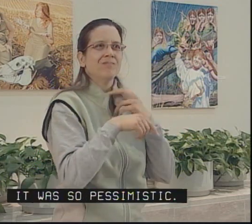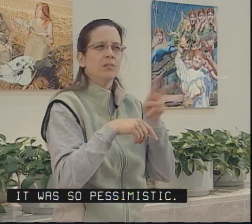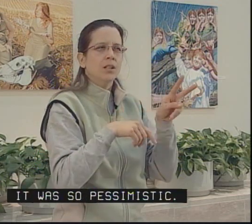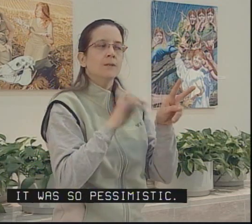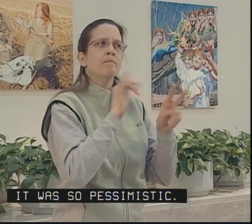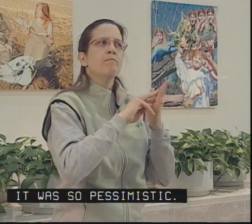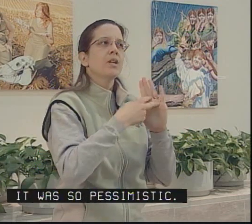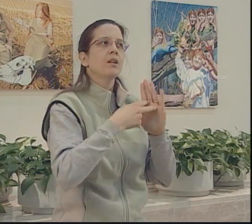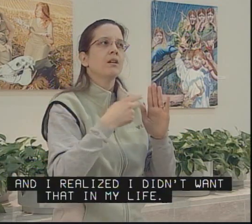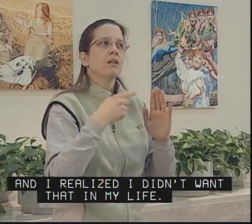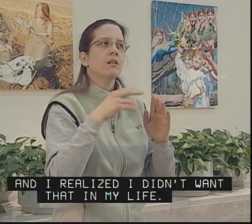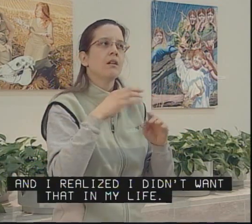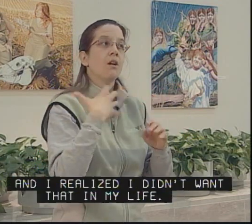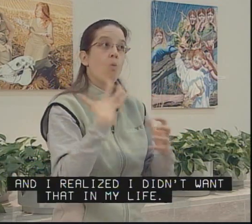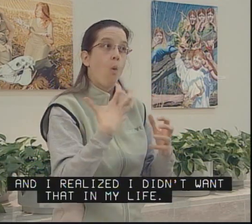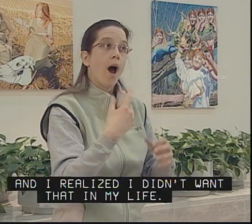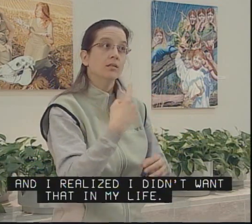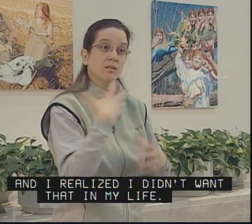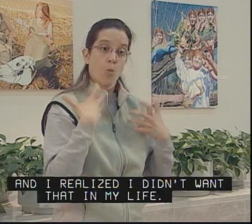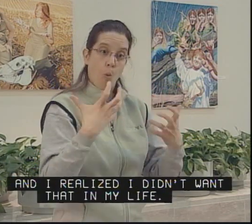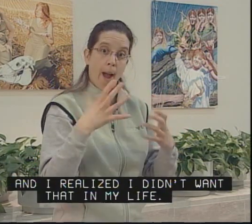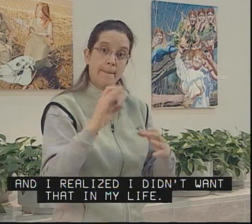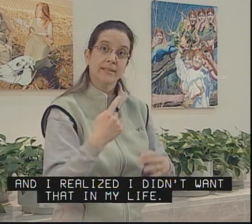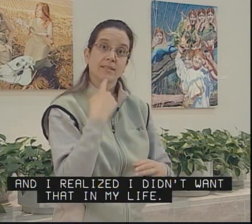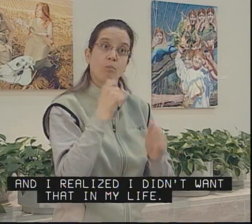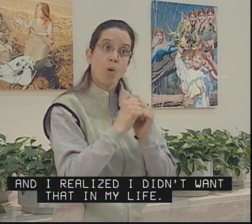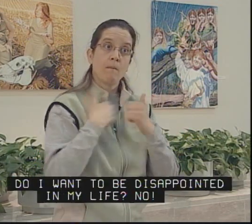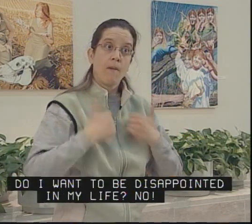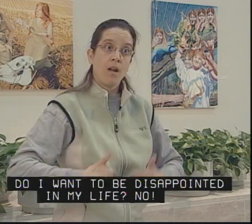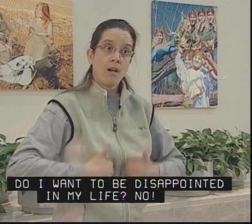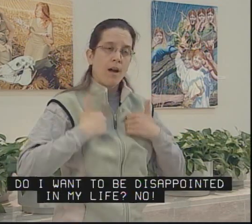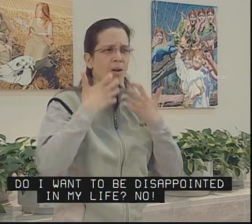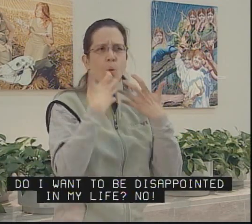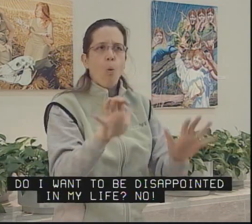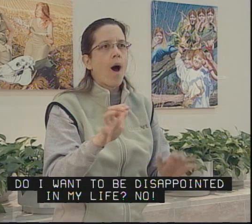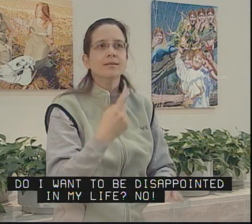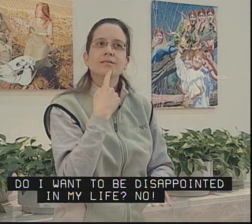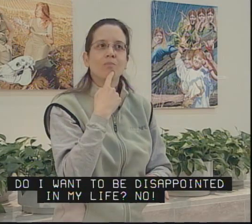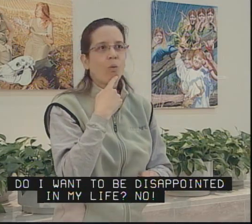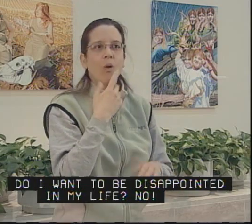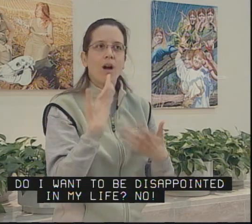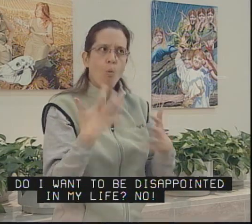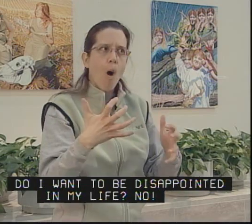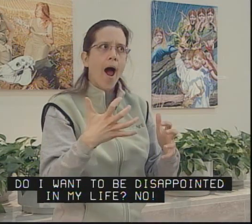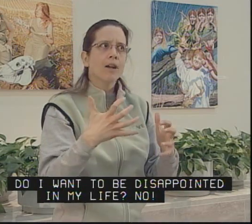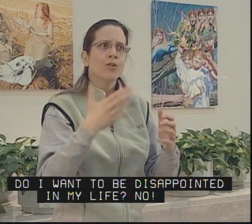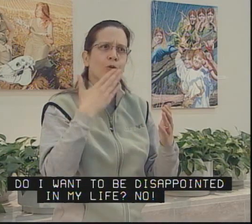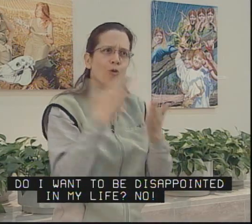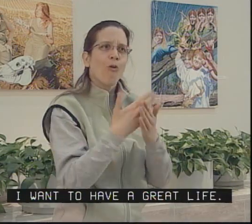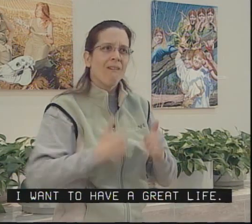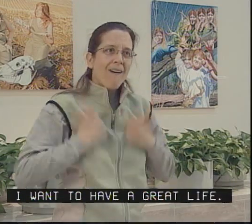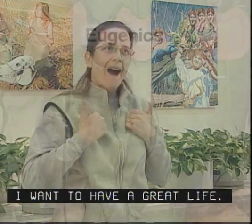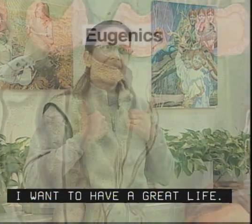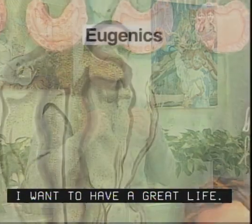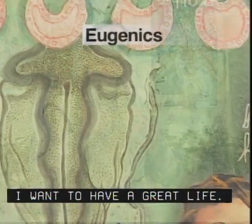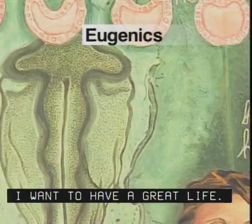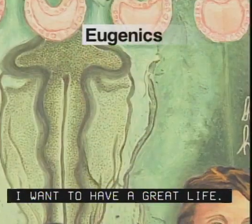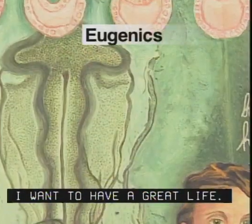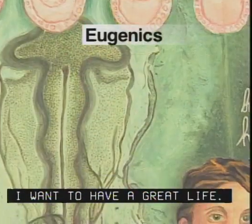so pessimistic, and I realized I didn't want that in my life. Do I want to be disappointed in my life? No. I want to have a great life,